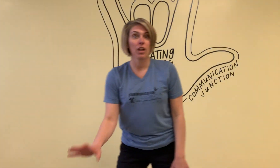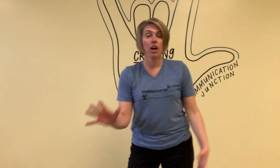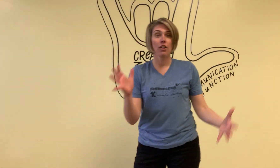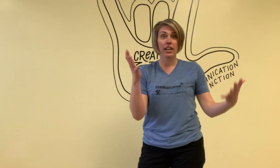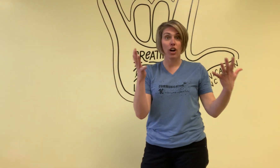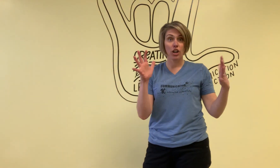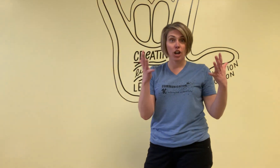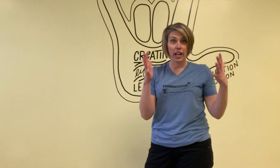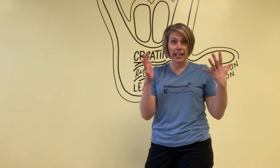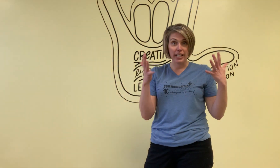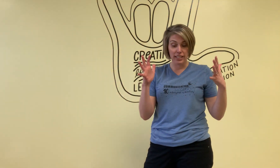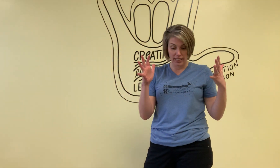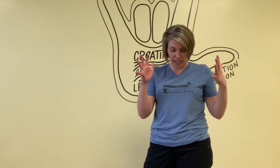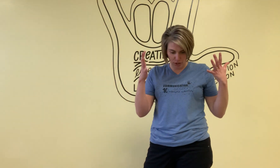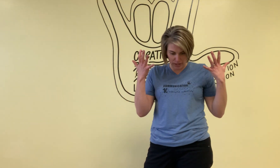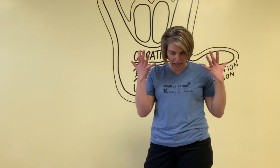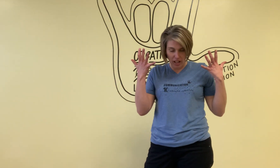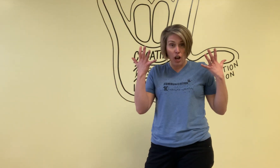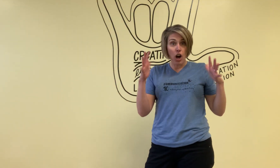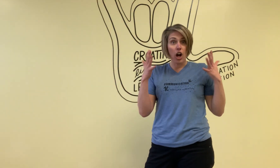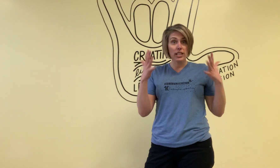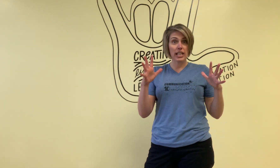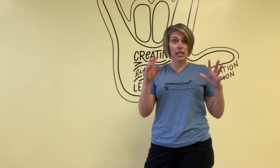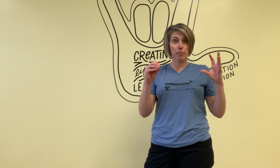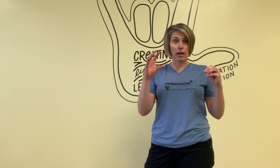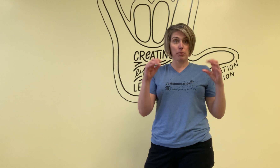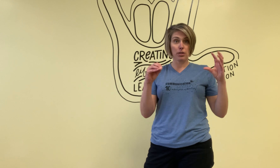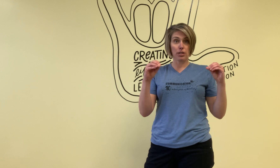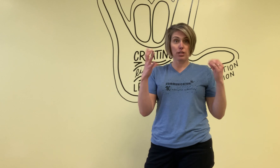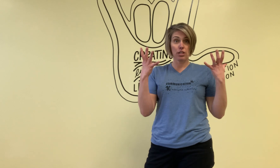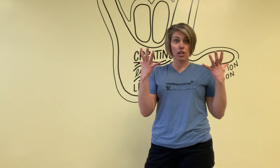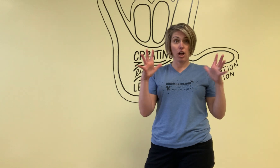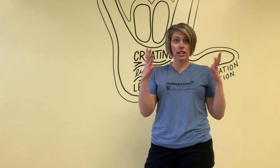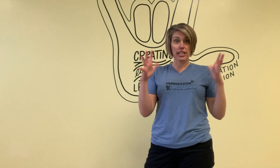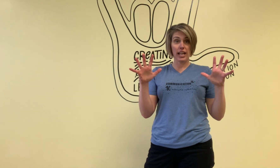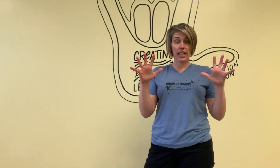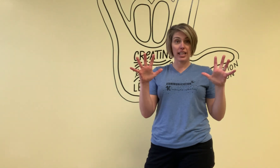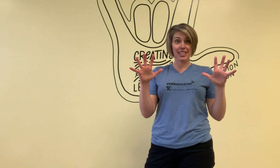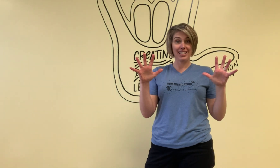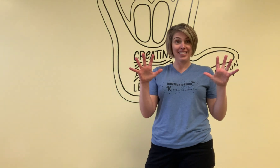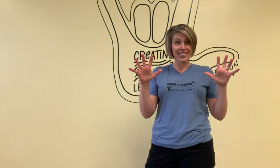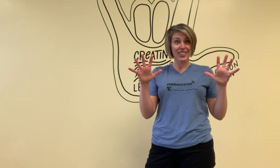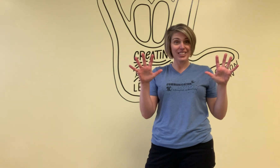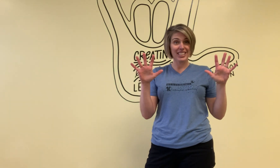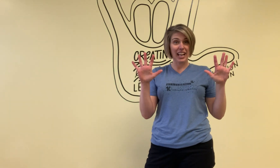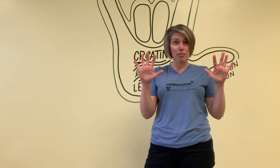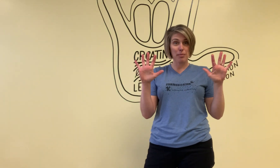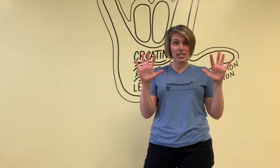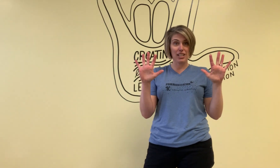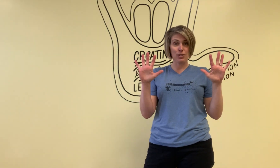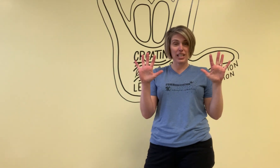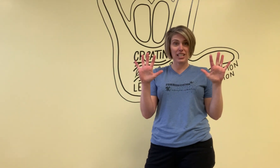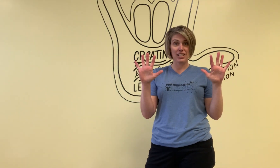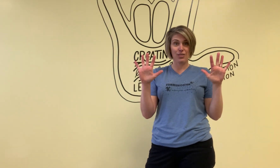Are they all gone? Can you say, all done bubbles, all done. Good job, let me see those hands.